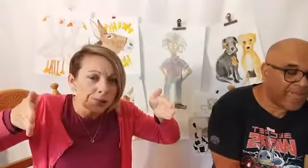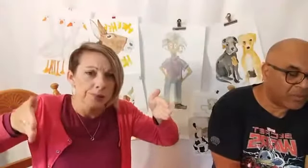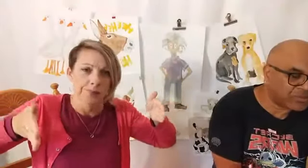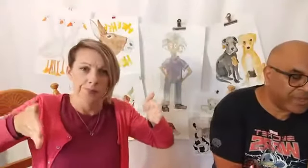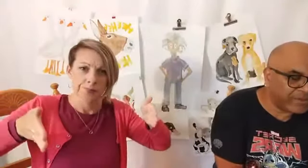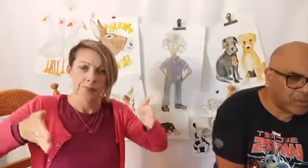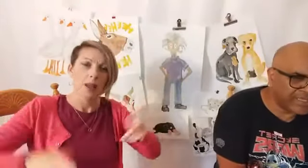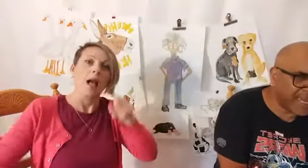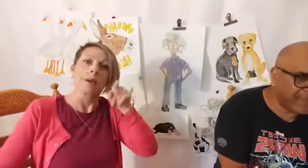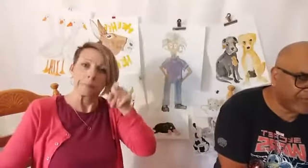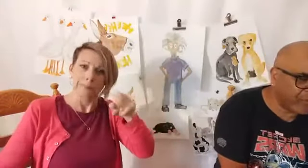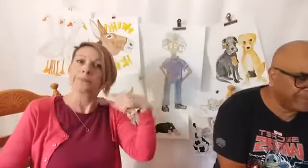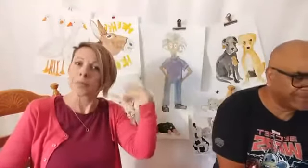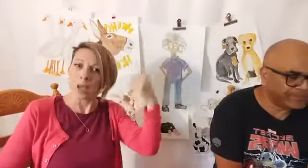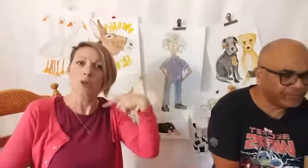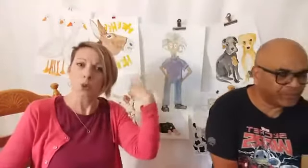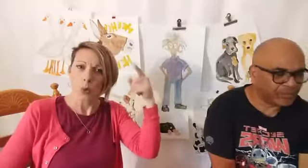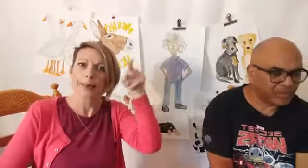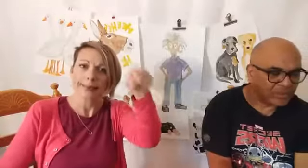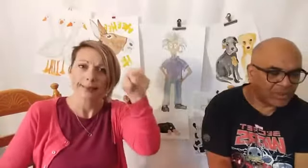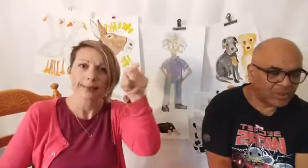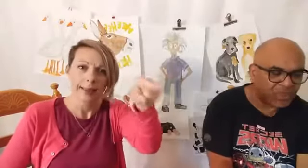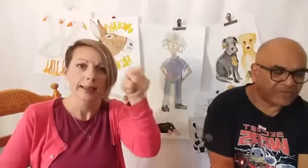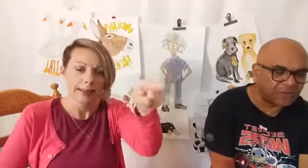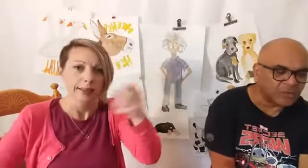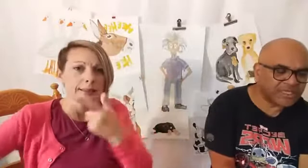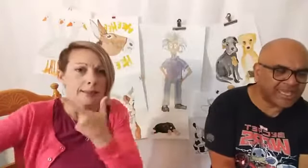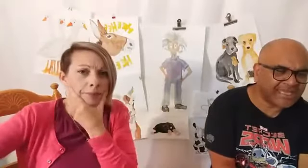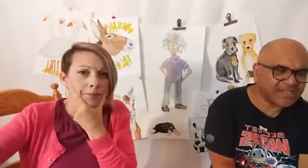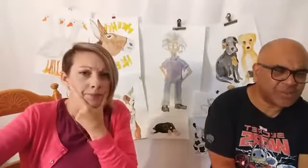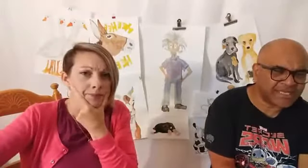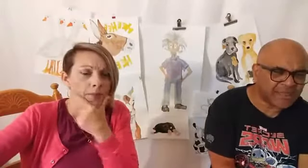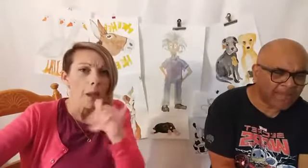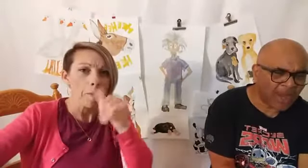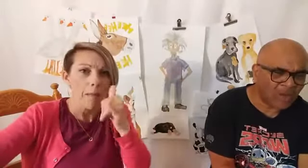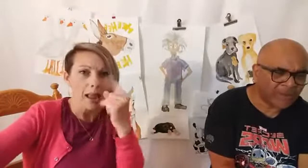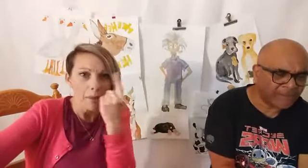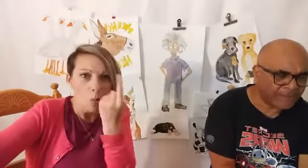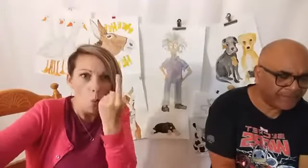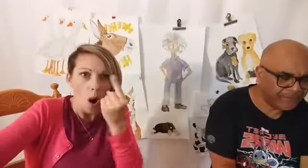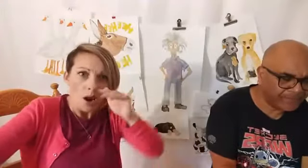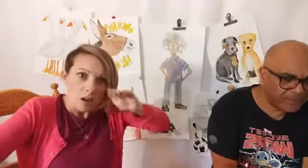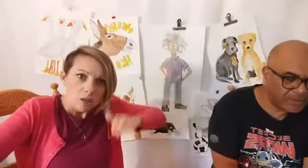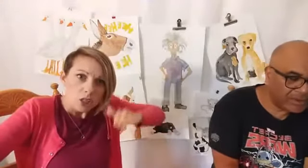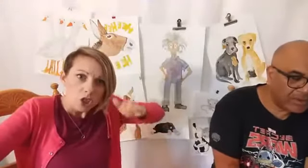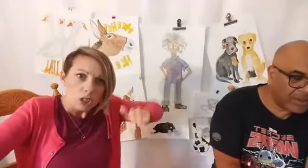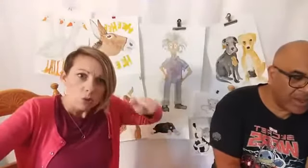That was where the noise came from. One of the naughty kids was in the barn.